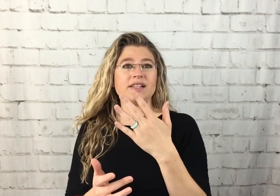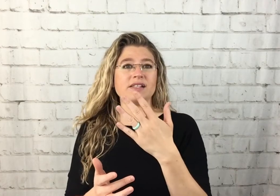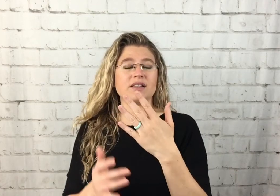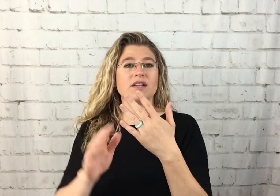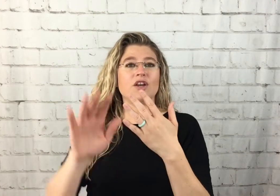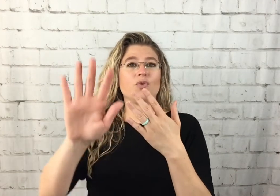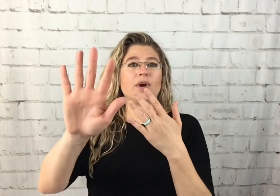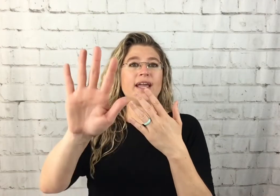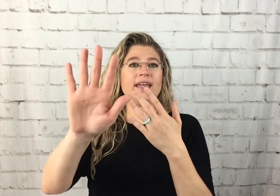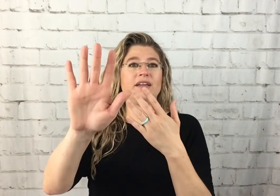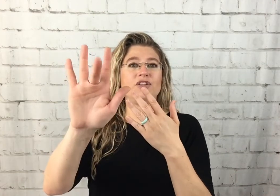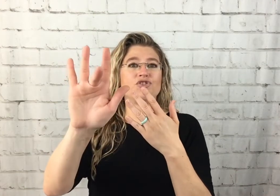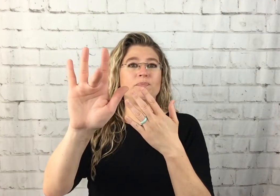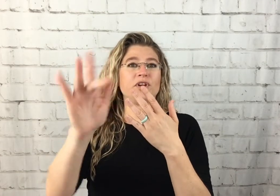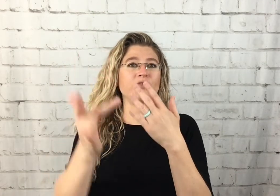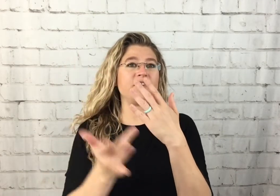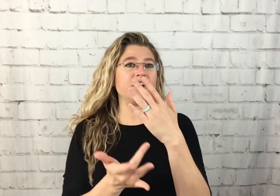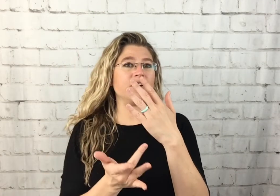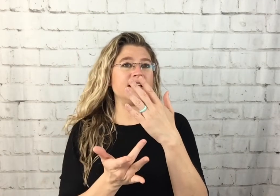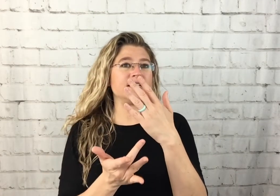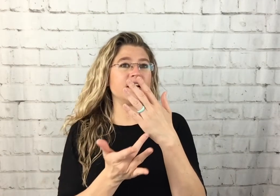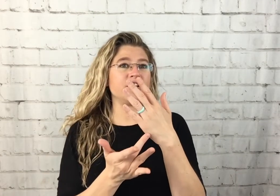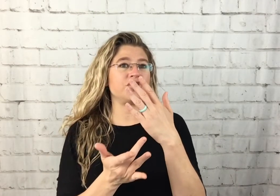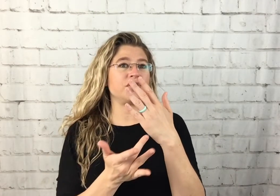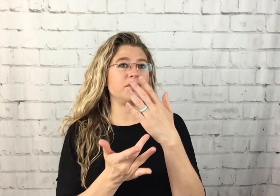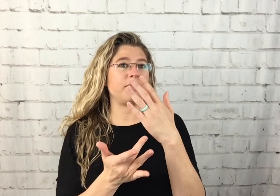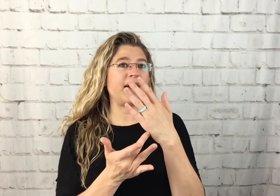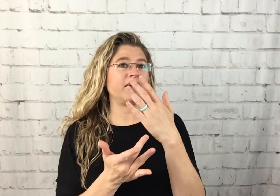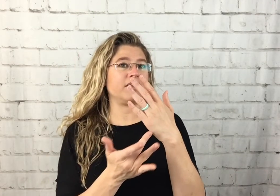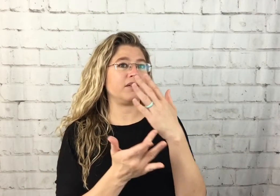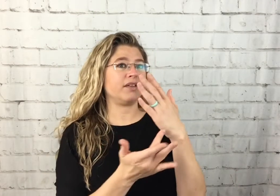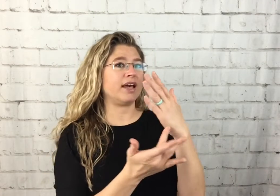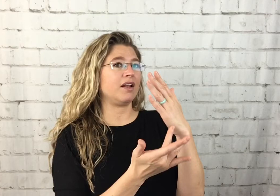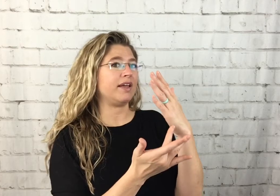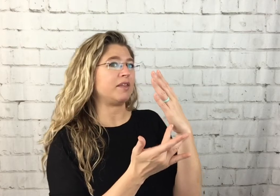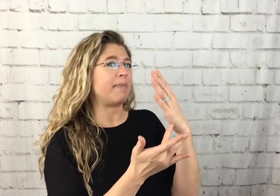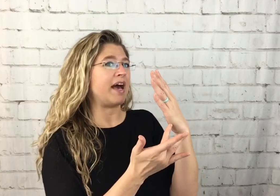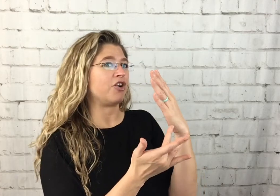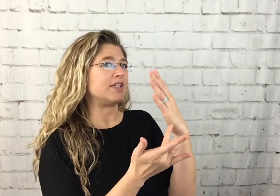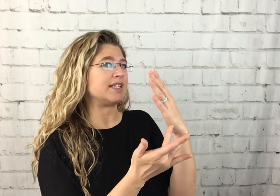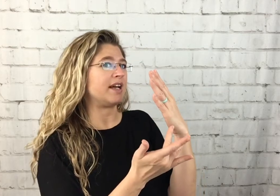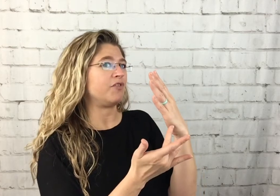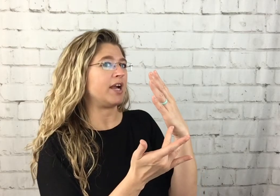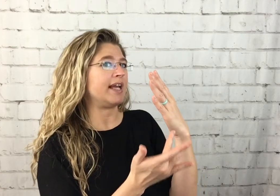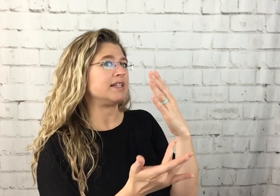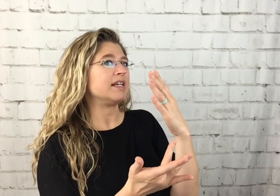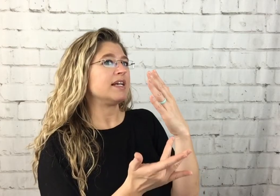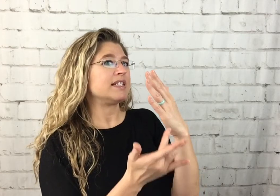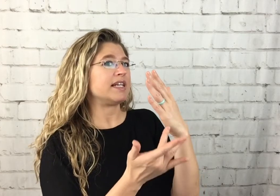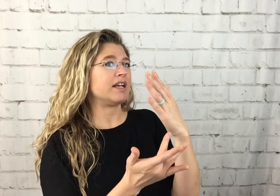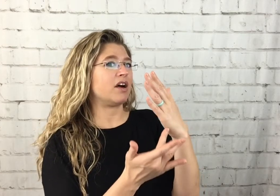this. Right hand, use your middle finger and touch the back, kind of like the back or the side of your hand.